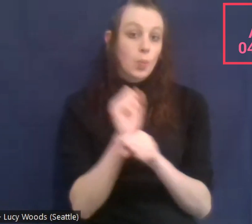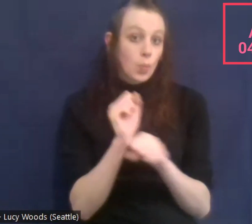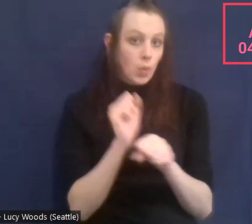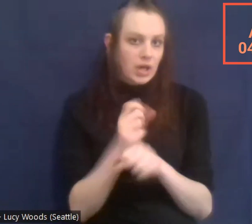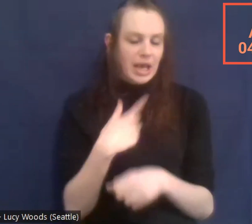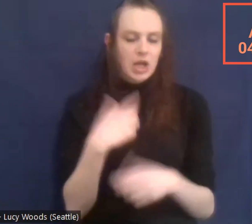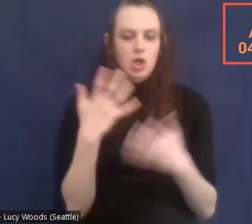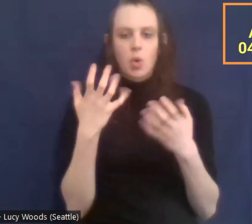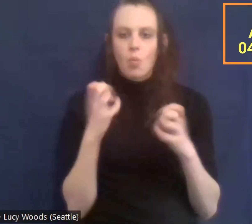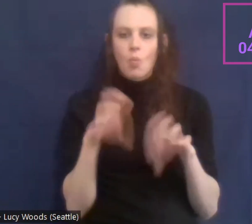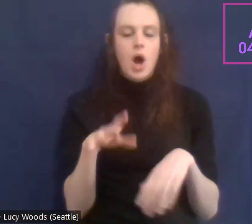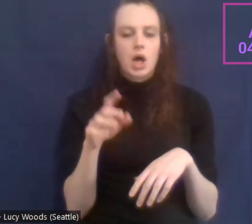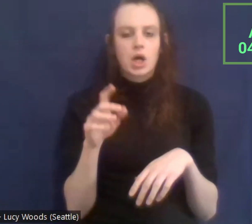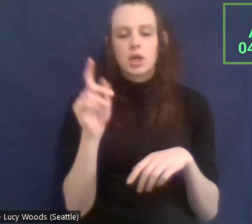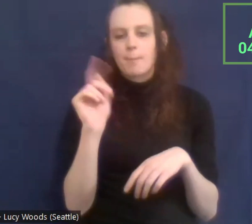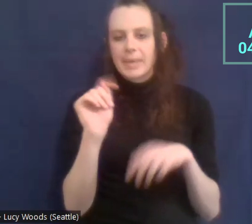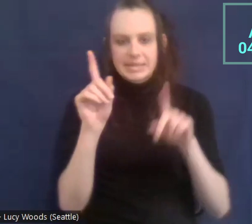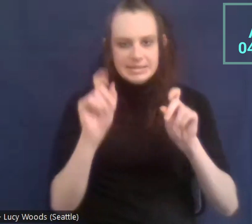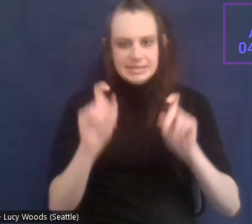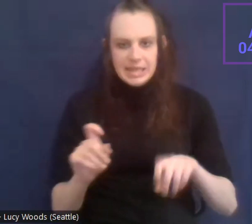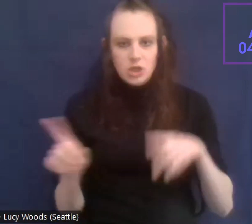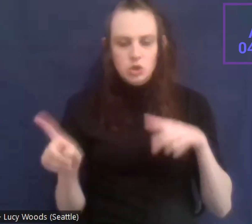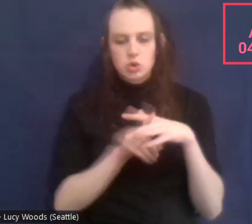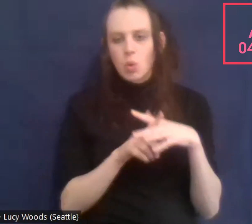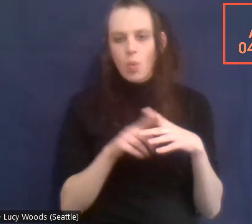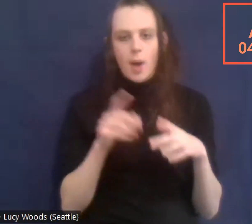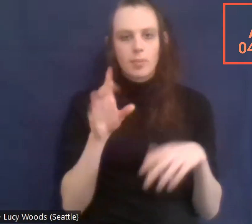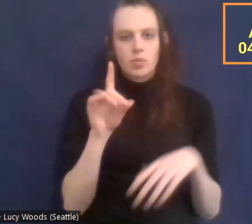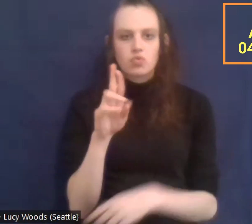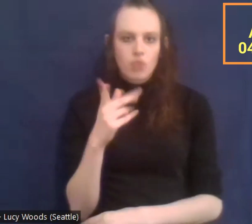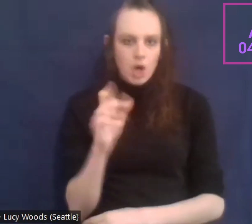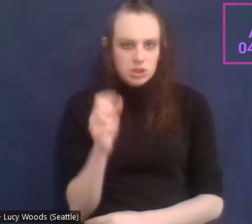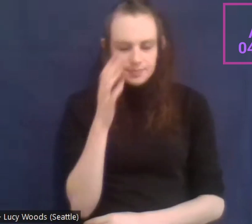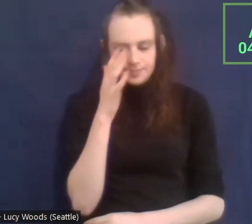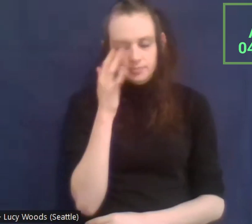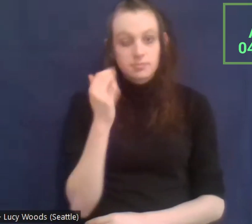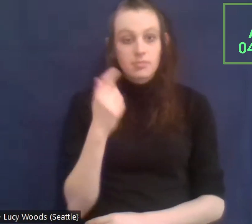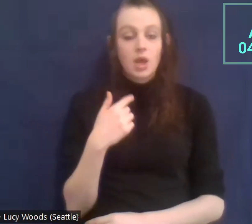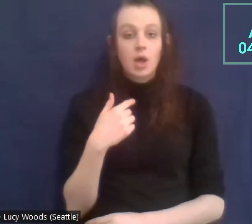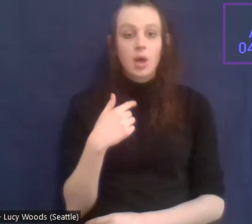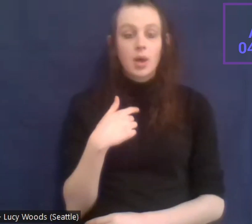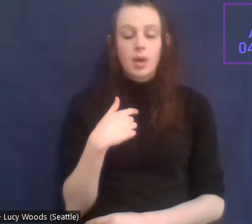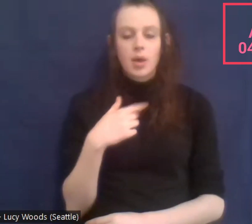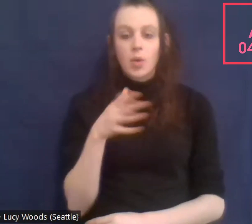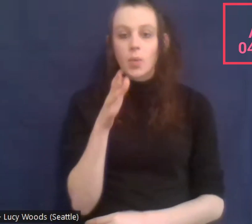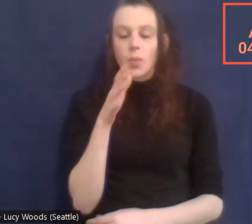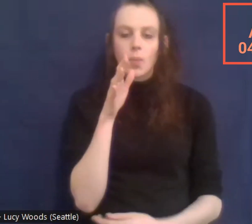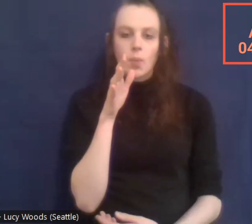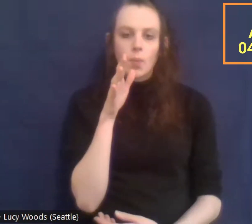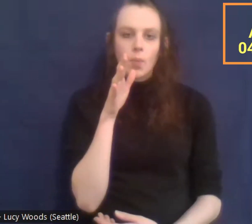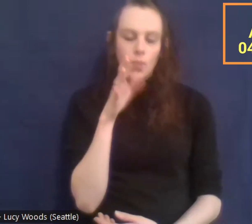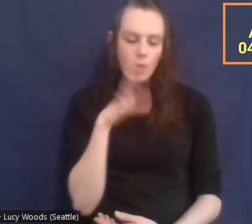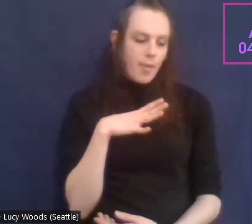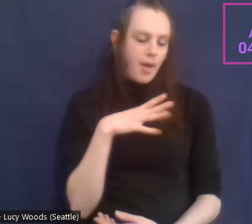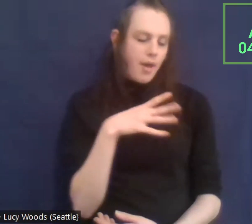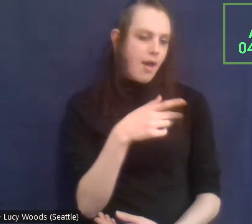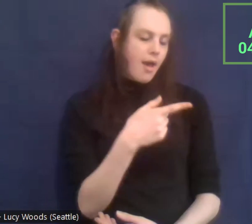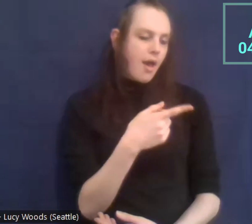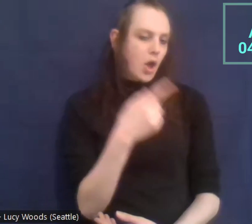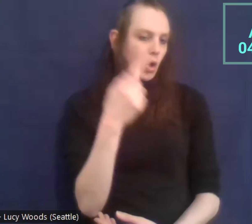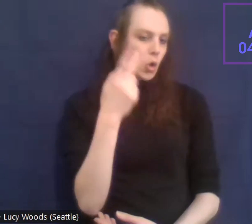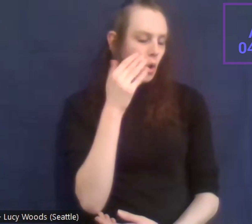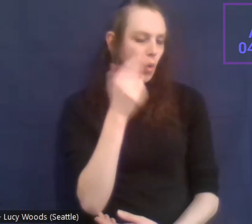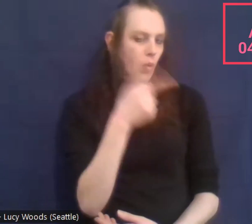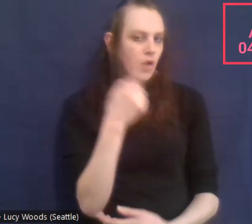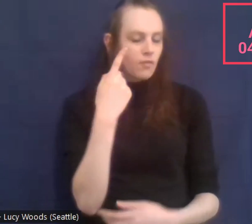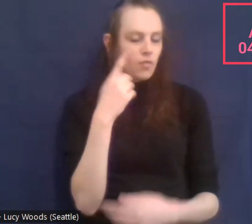lot. Um, I would I would get pregnant with a woman, and after knowing her for 3 months,